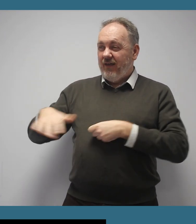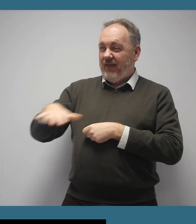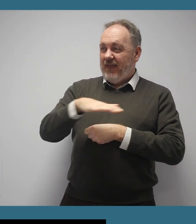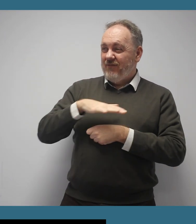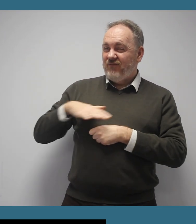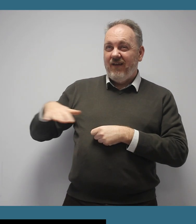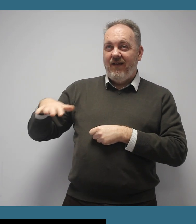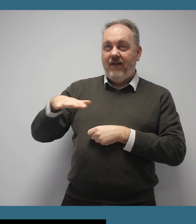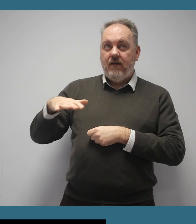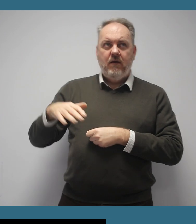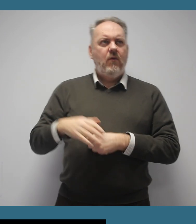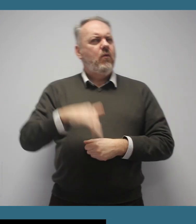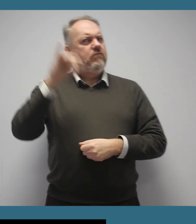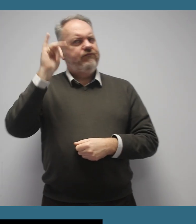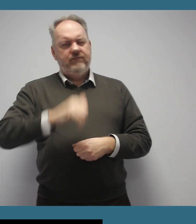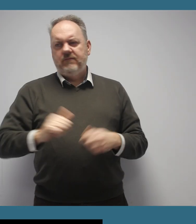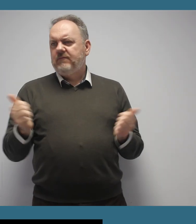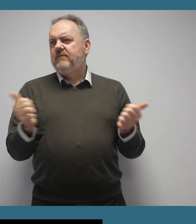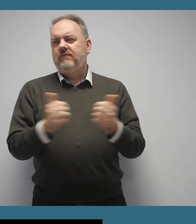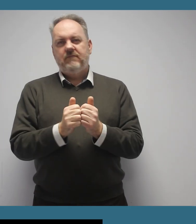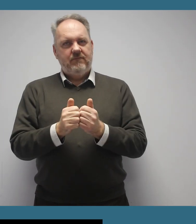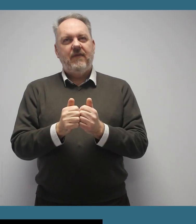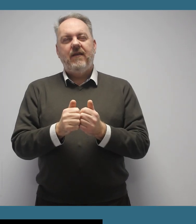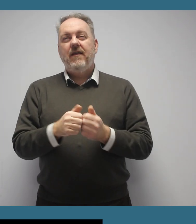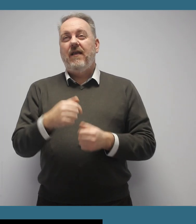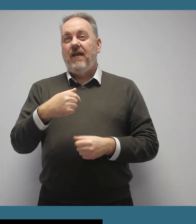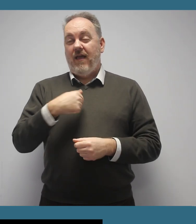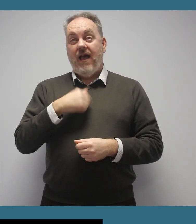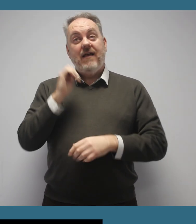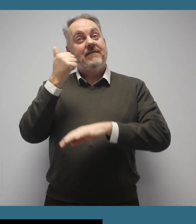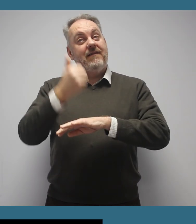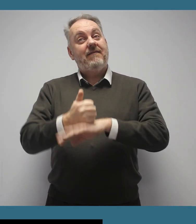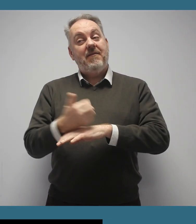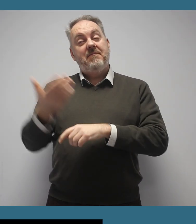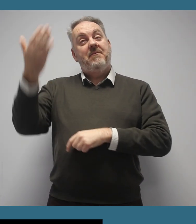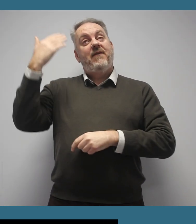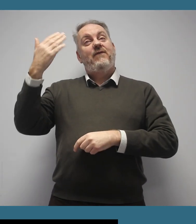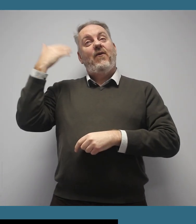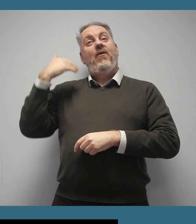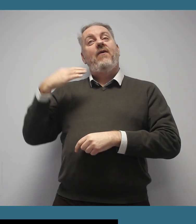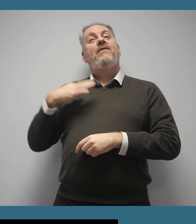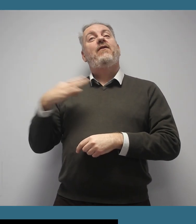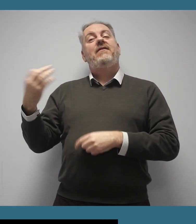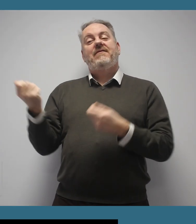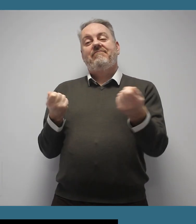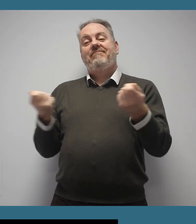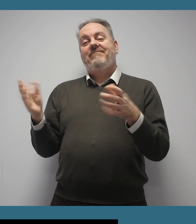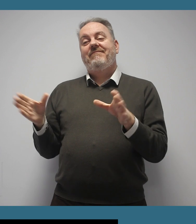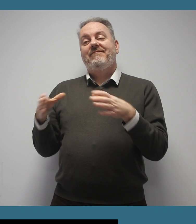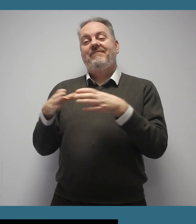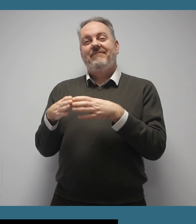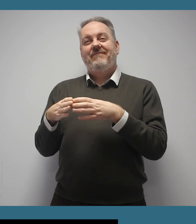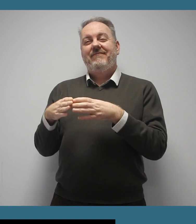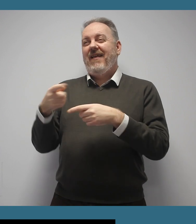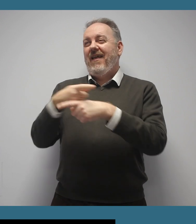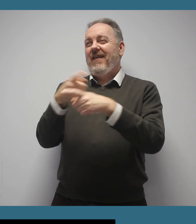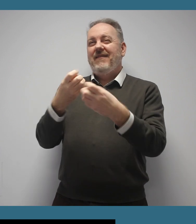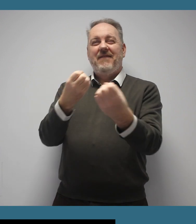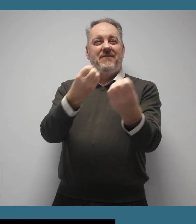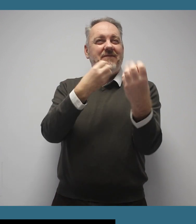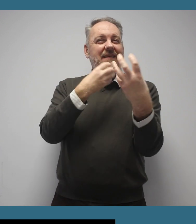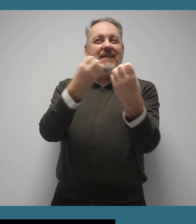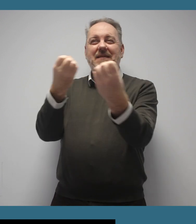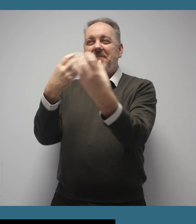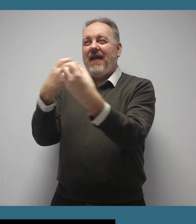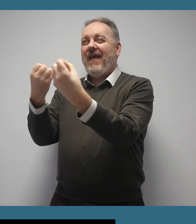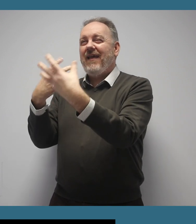running the volunteer group for a while before my post ended, and the hugely positive feedback that we get from people